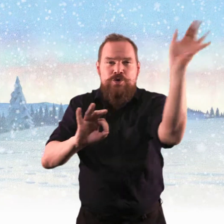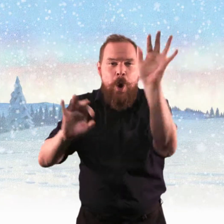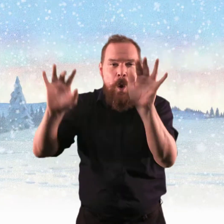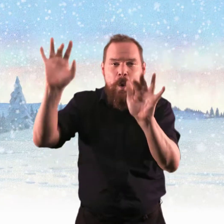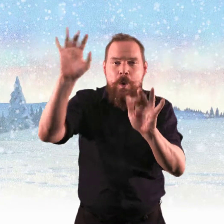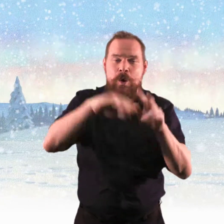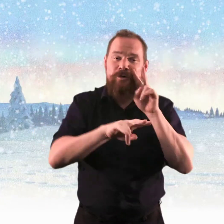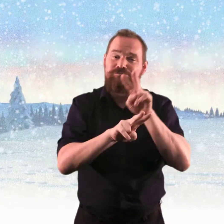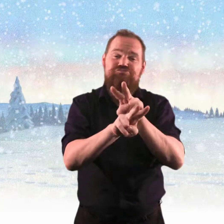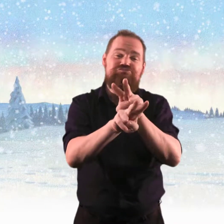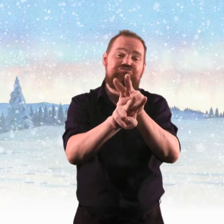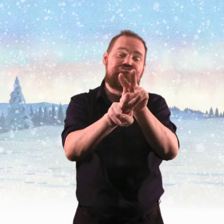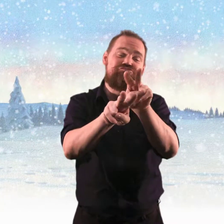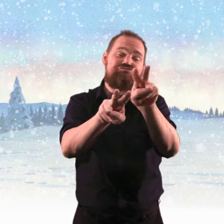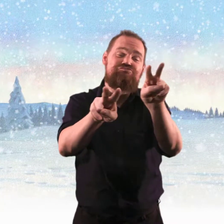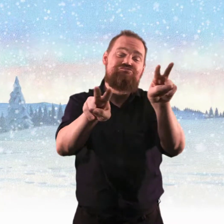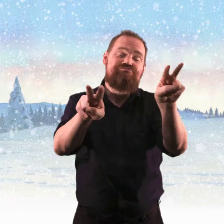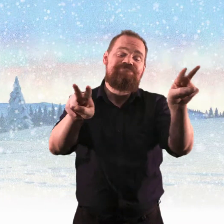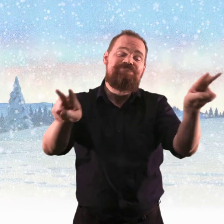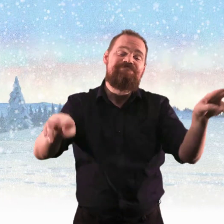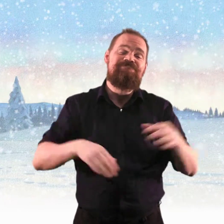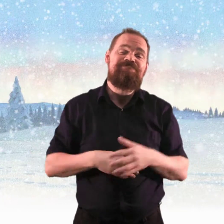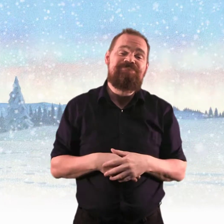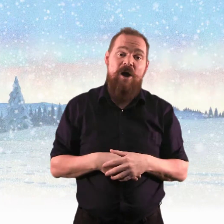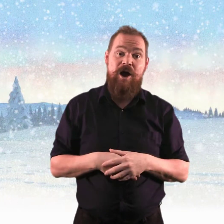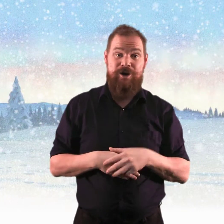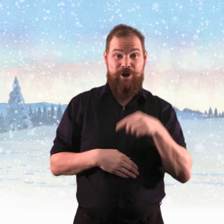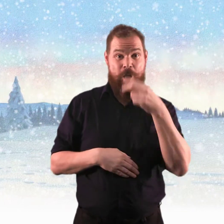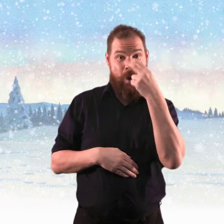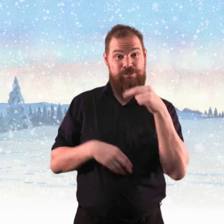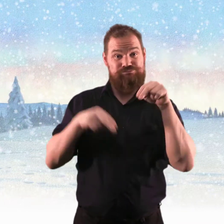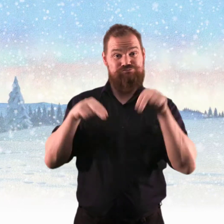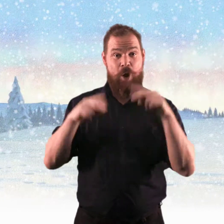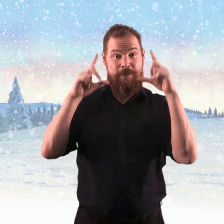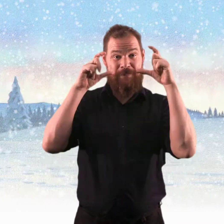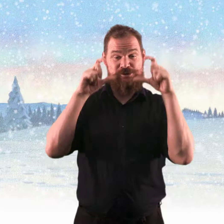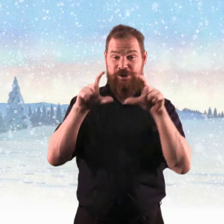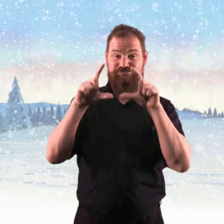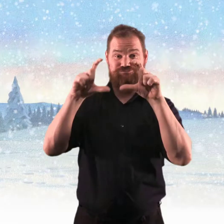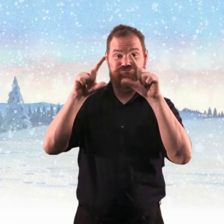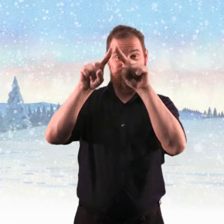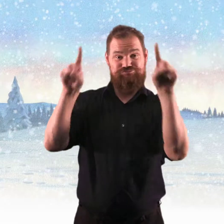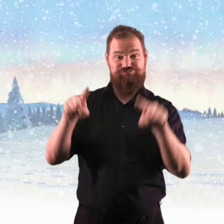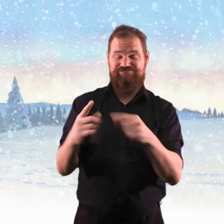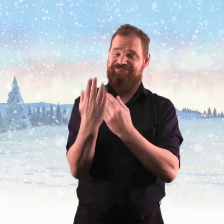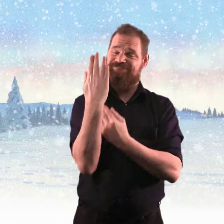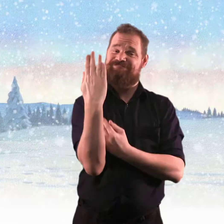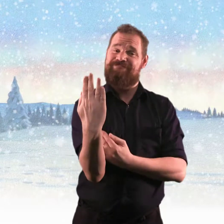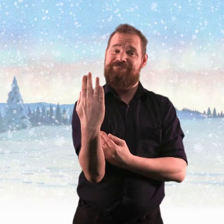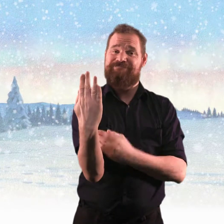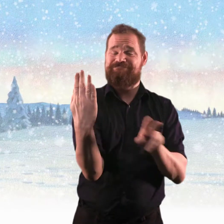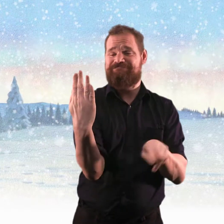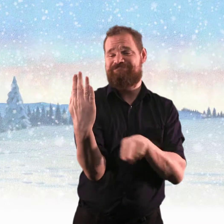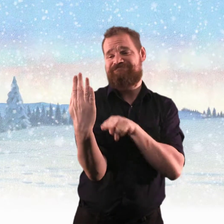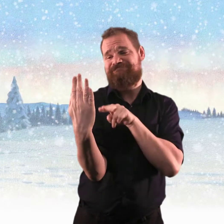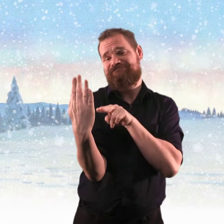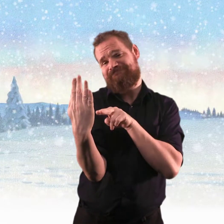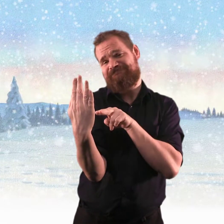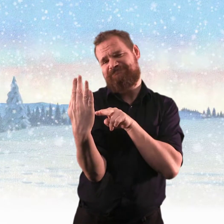The picture of his old dog leant against the window. He picked it up and looked at it and missed him.